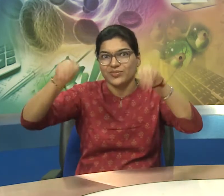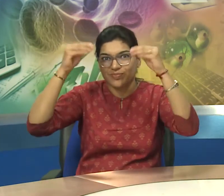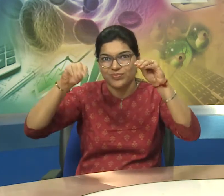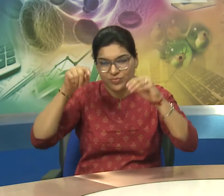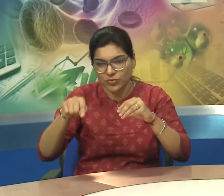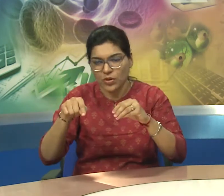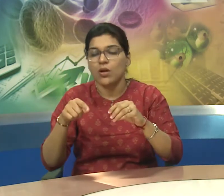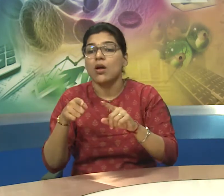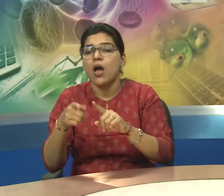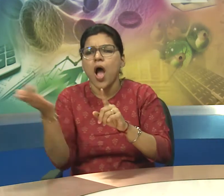goods